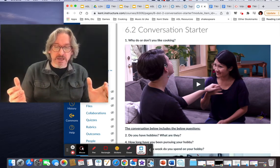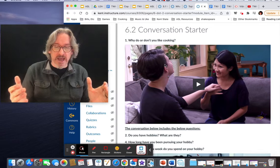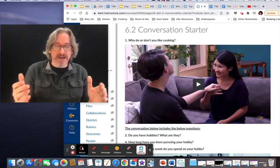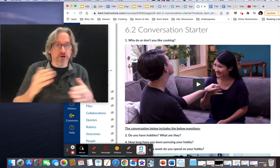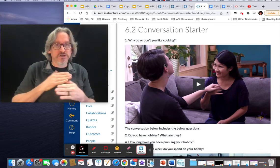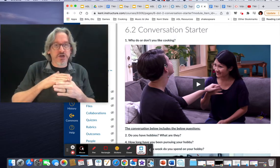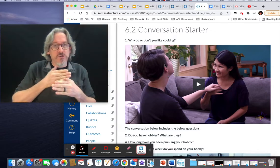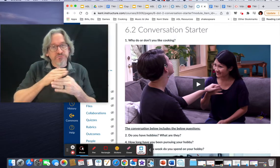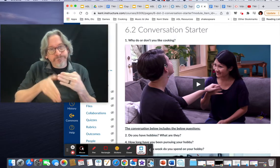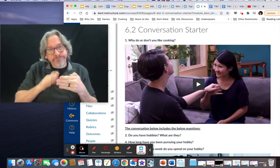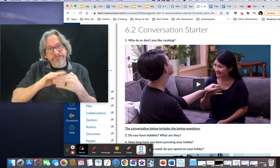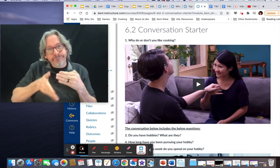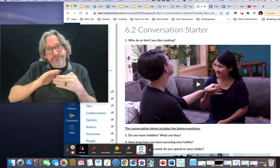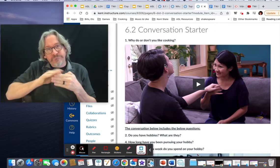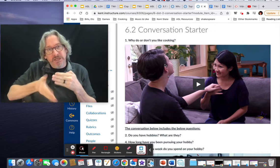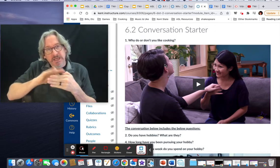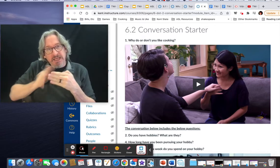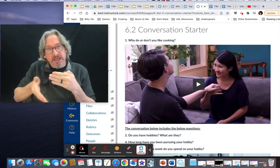And also,